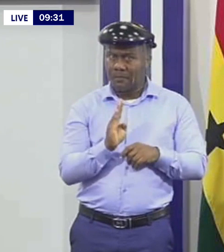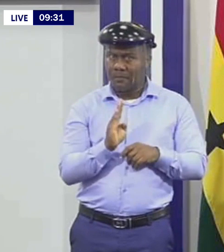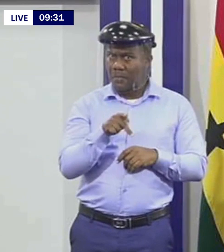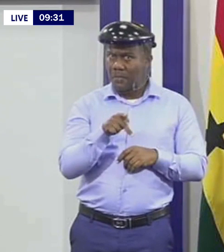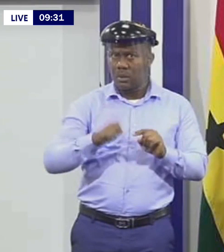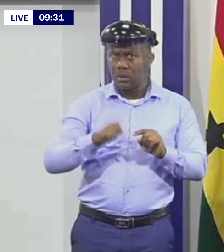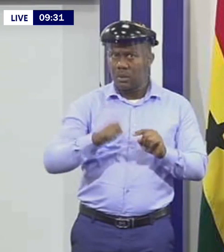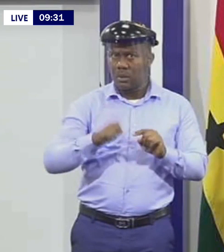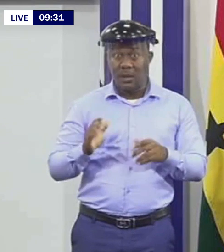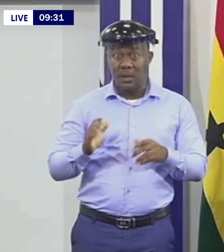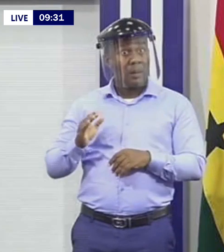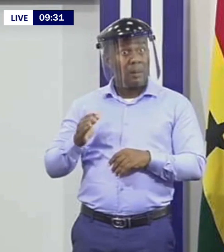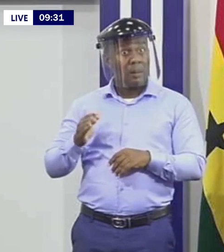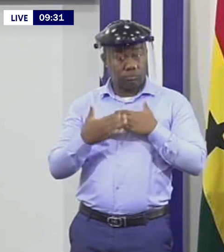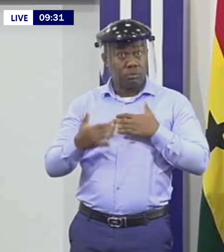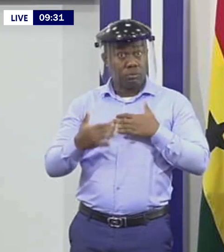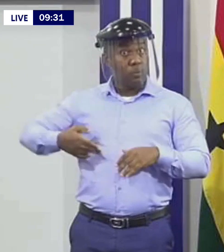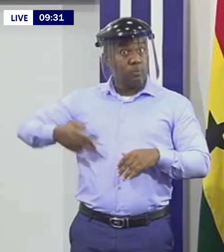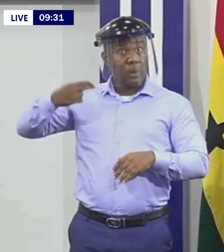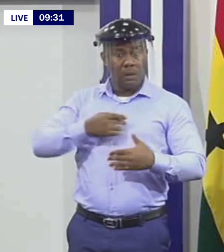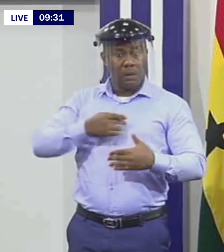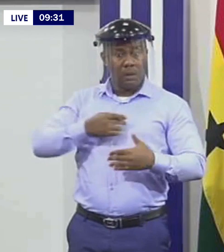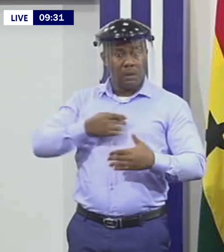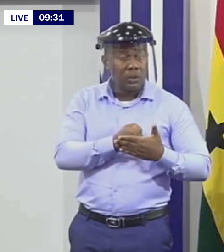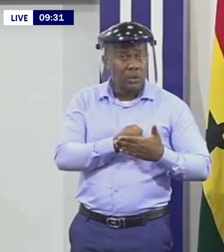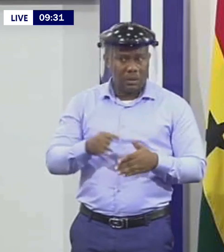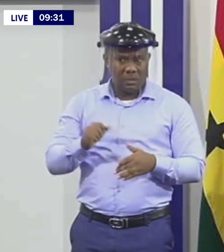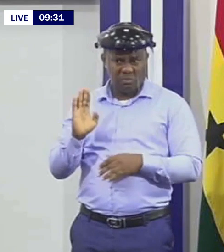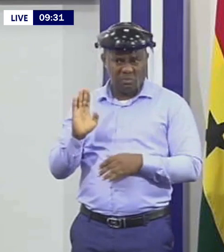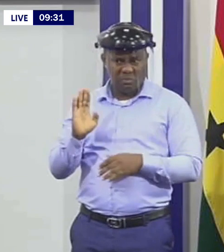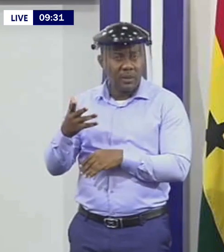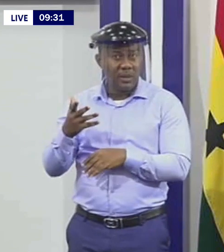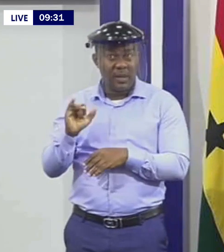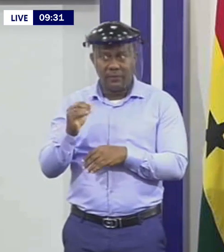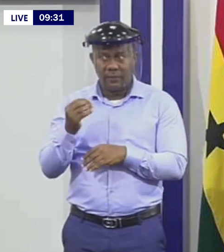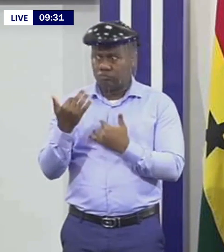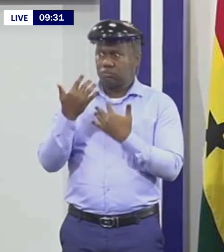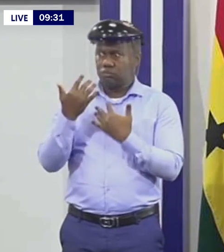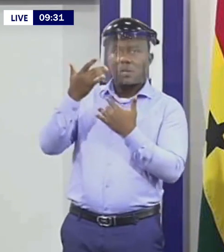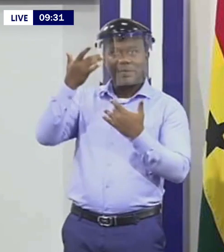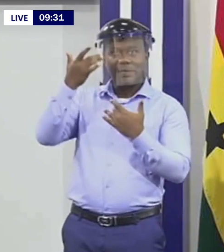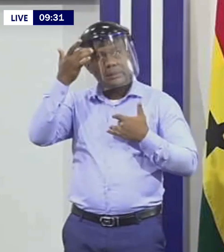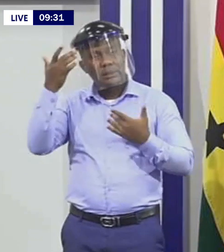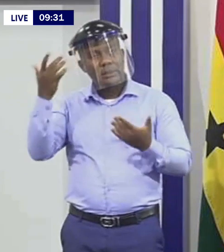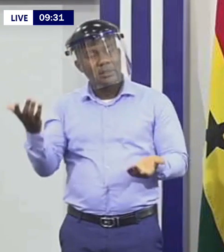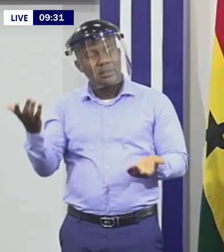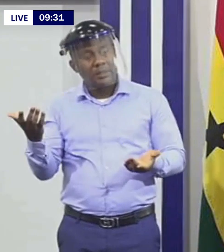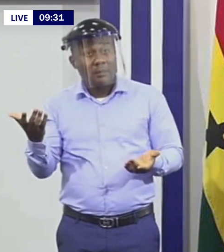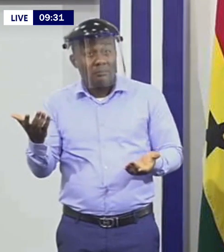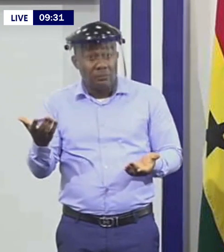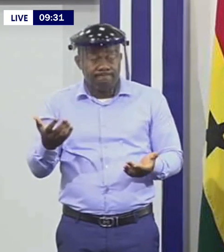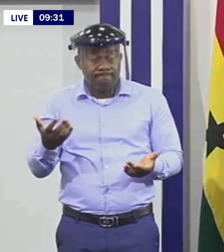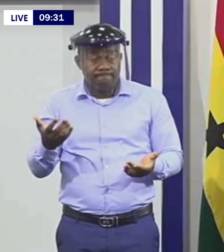with high BP, the hypertensives, when they have the infection, then the tendency to